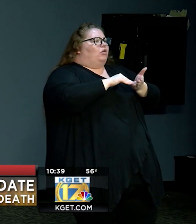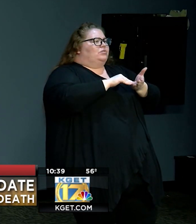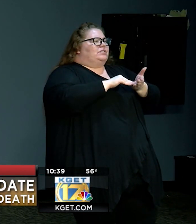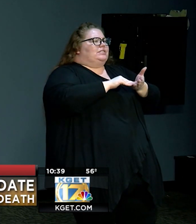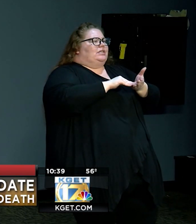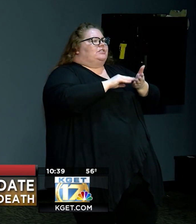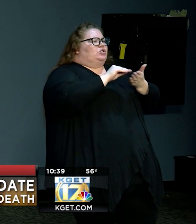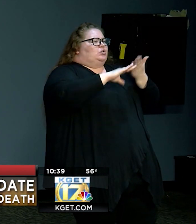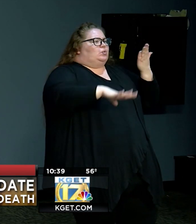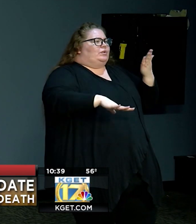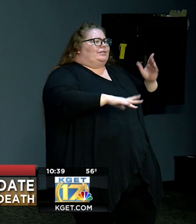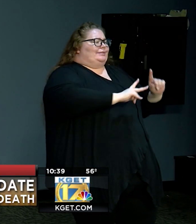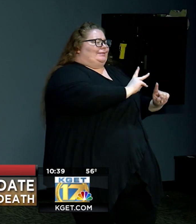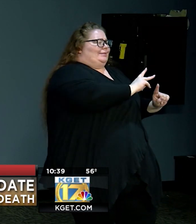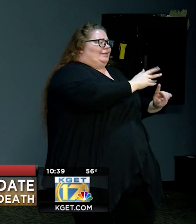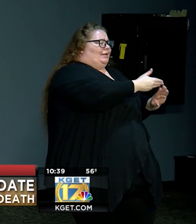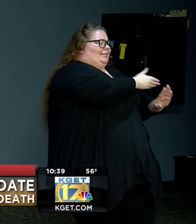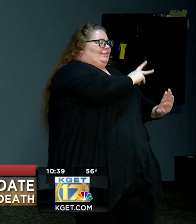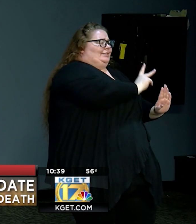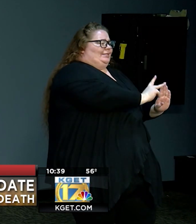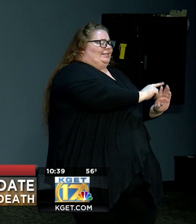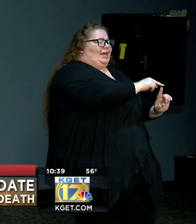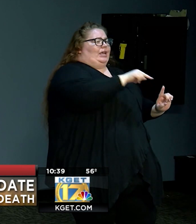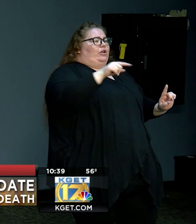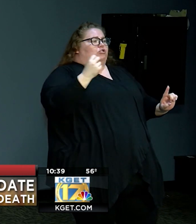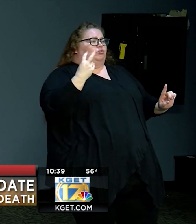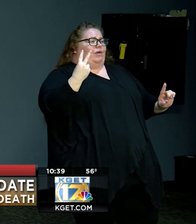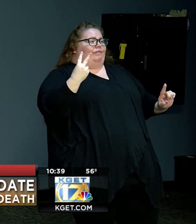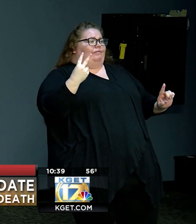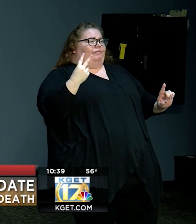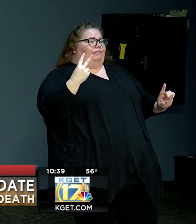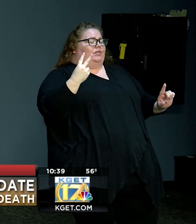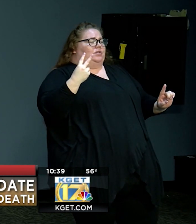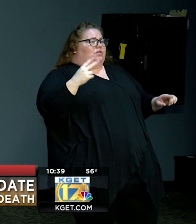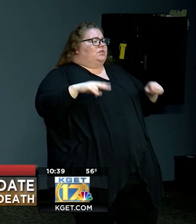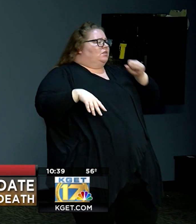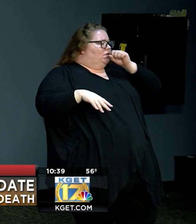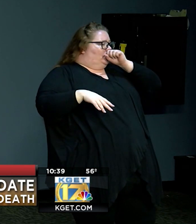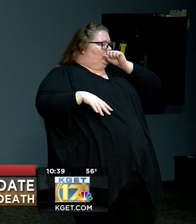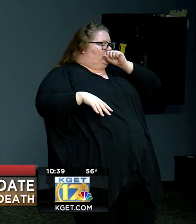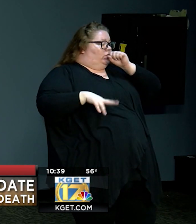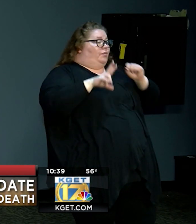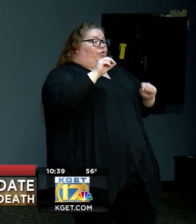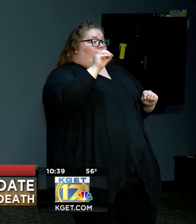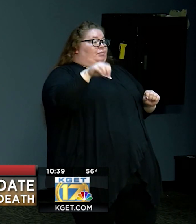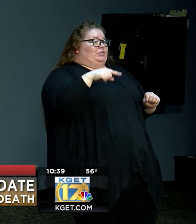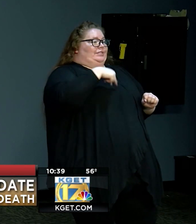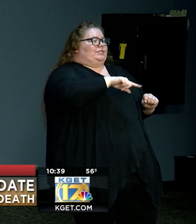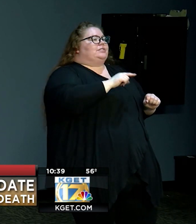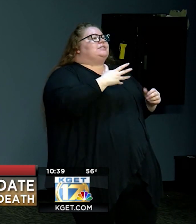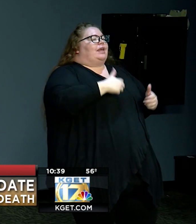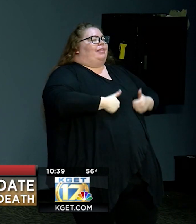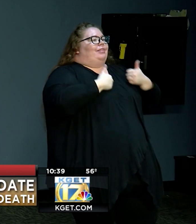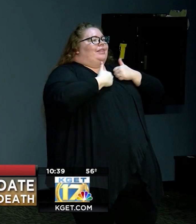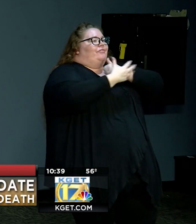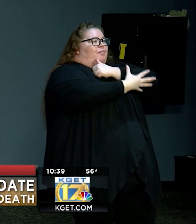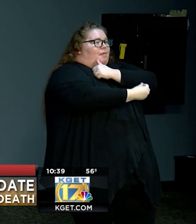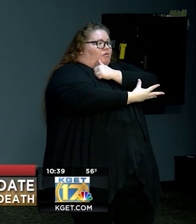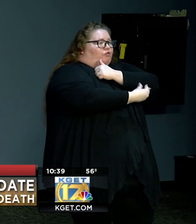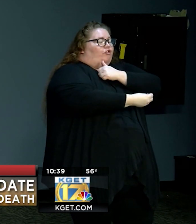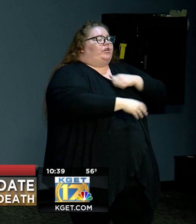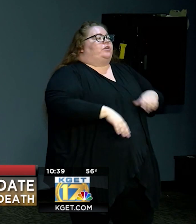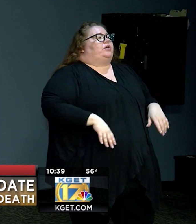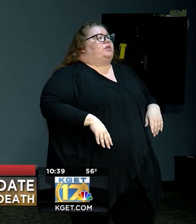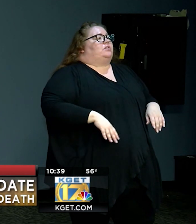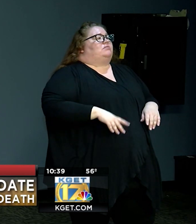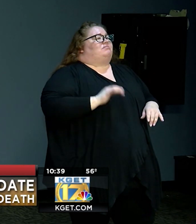another 40,000 that are under the age of 5. 30% of those children live in poverty, and as a result,